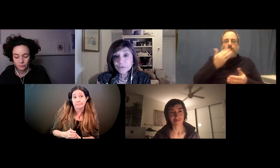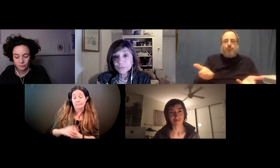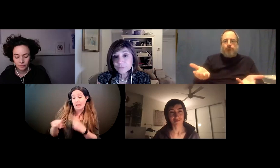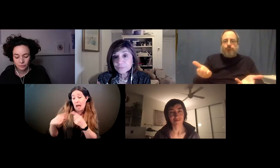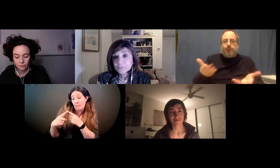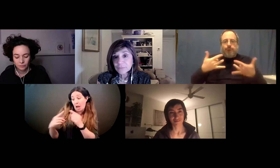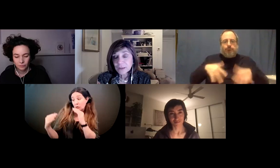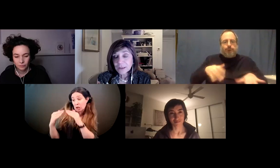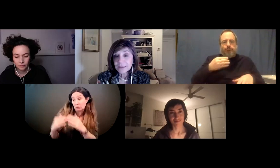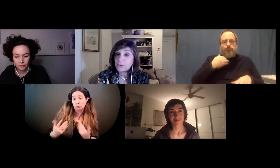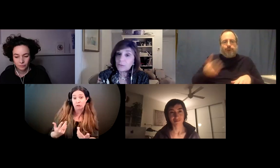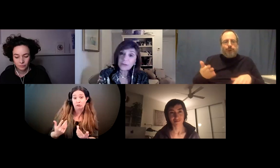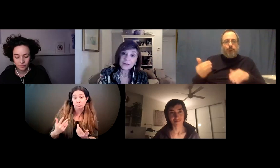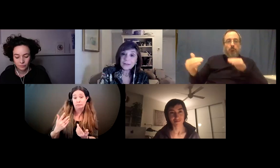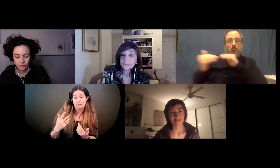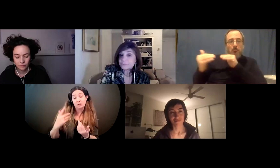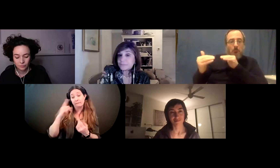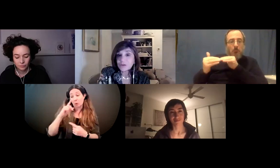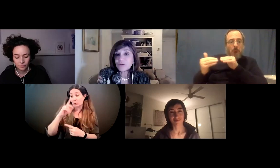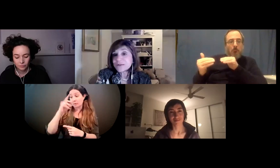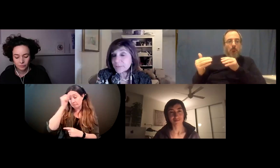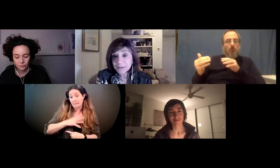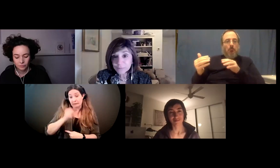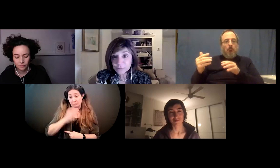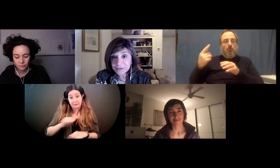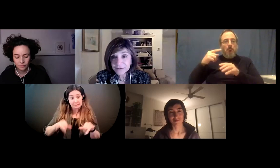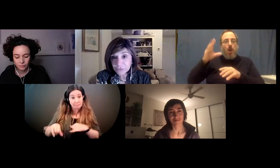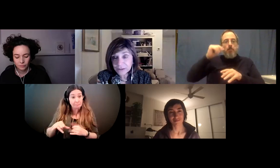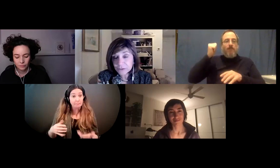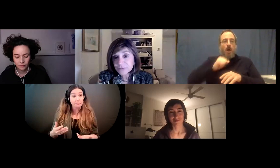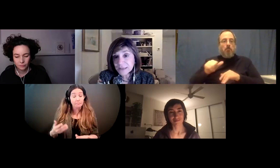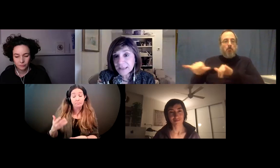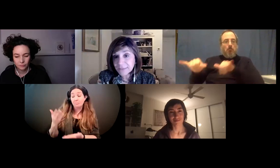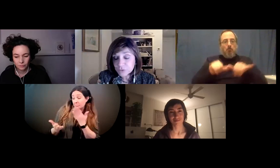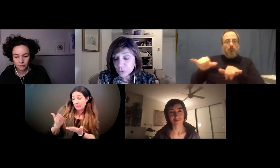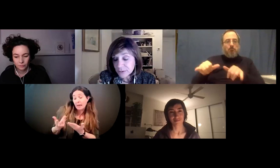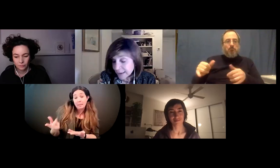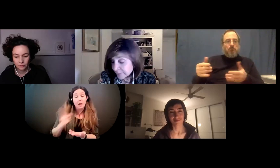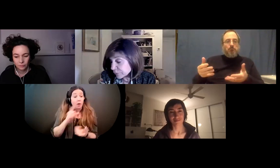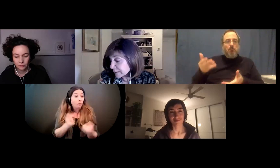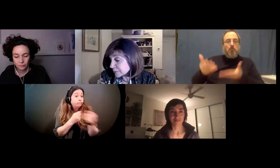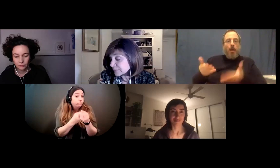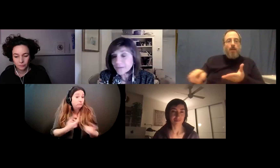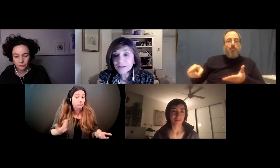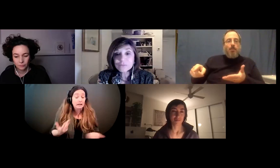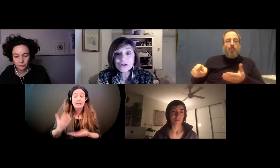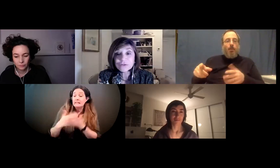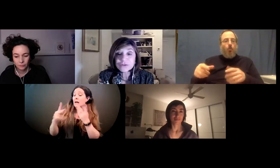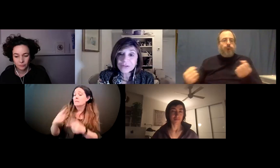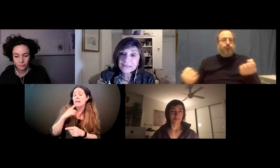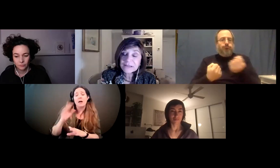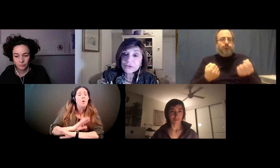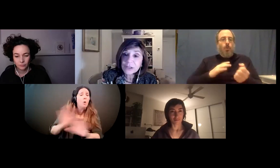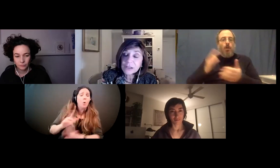fight for you. Now, there are some people who disagree, who say if you don't name the problem and fight for